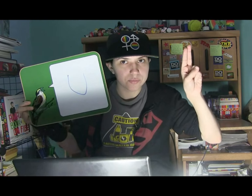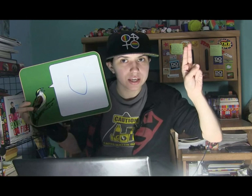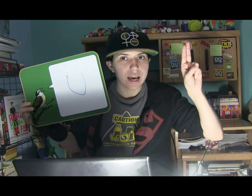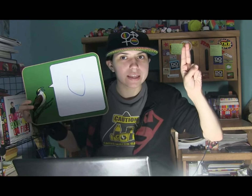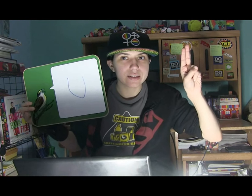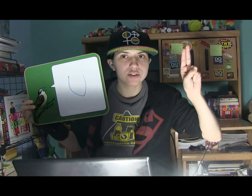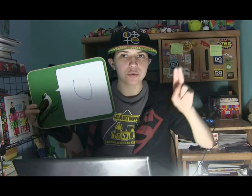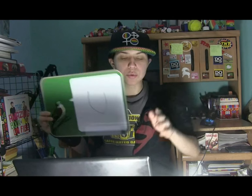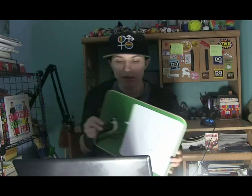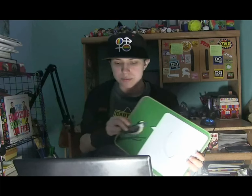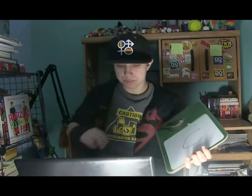And that's U.